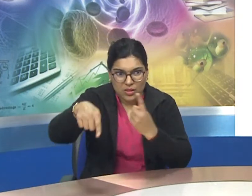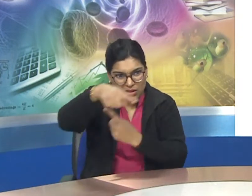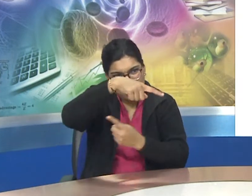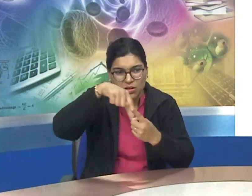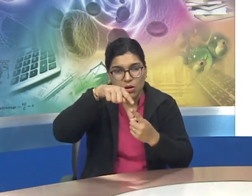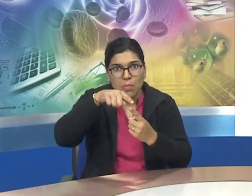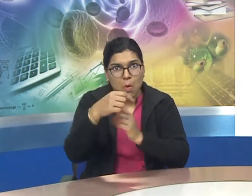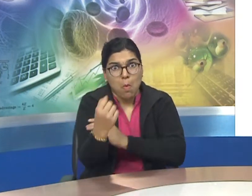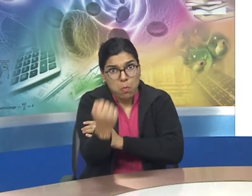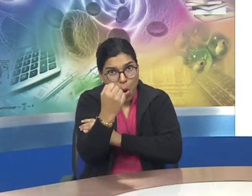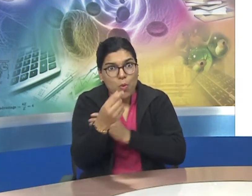totally free?